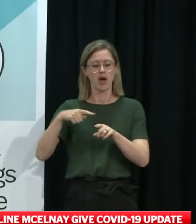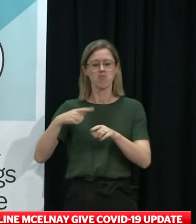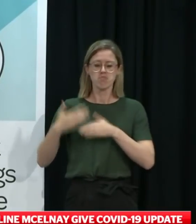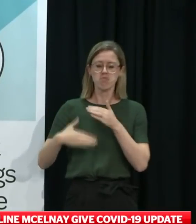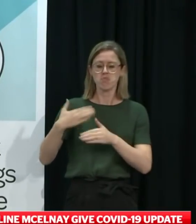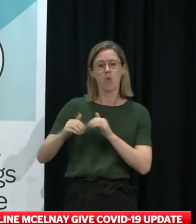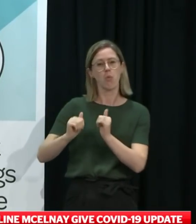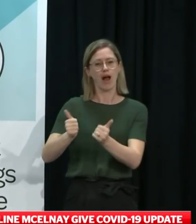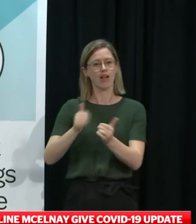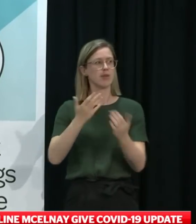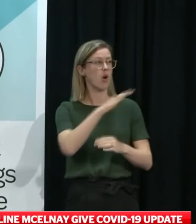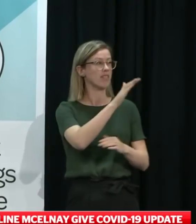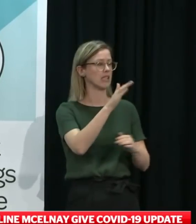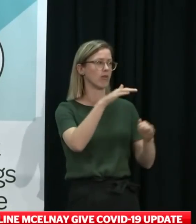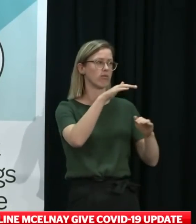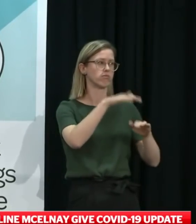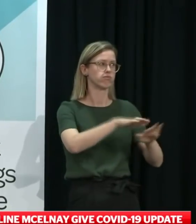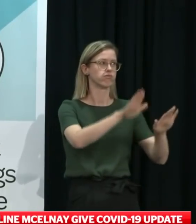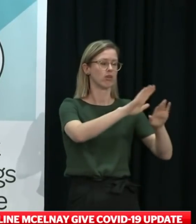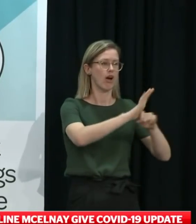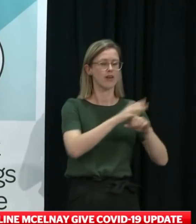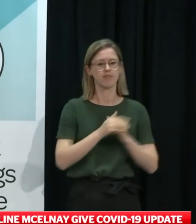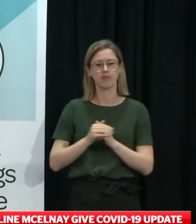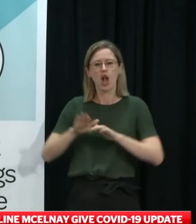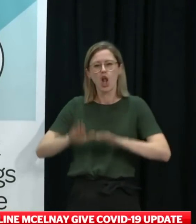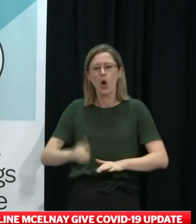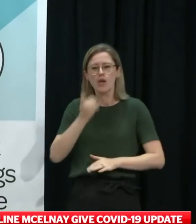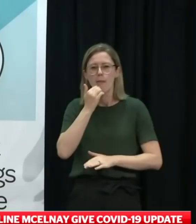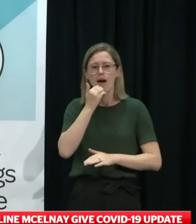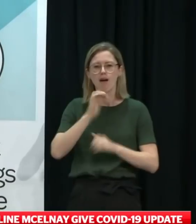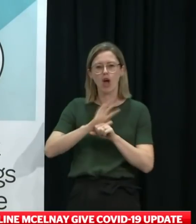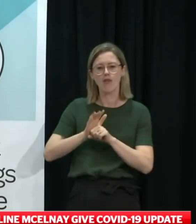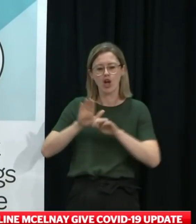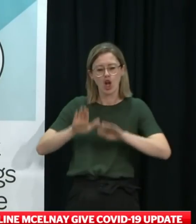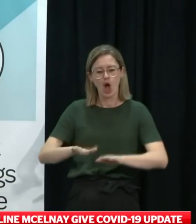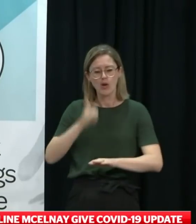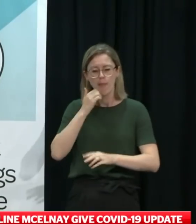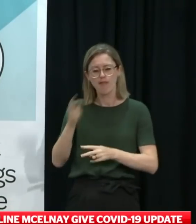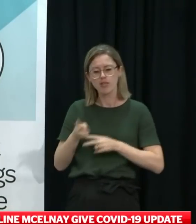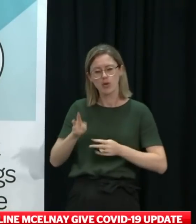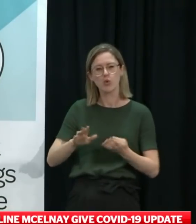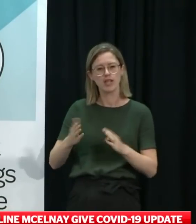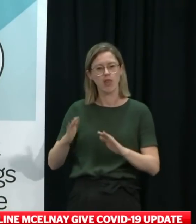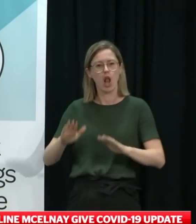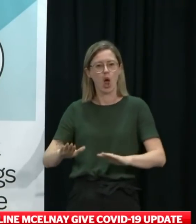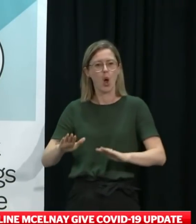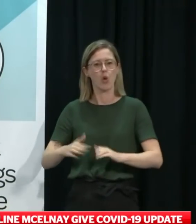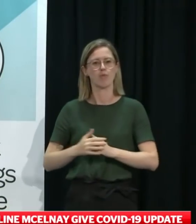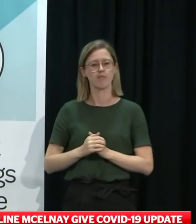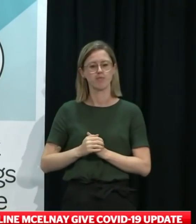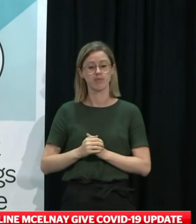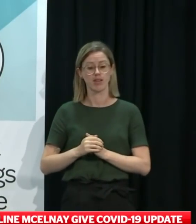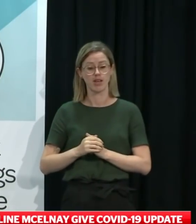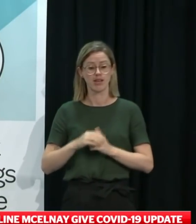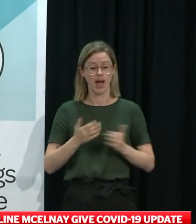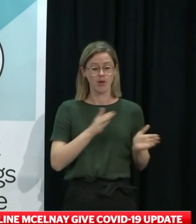places in the world. We've had amongst the lowest case rates, hospitalisations and death rates in the OECD. As we head into this